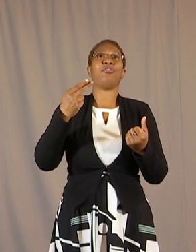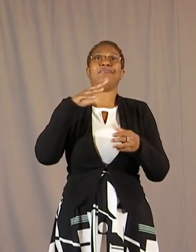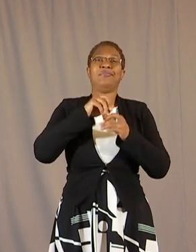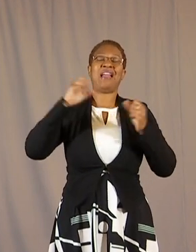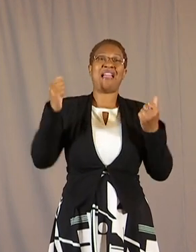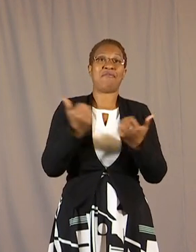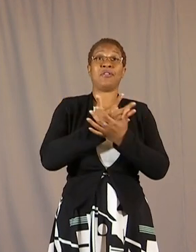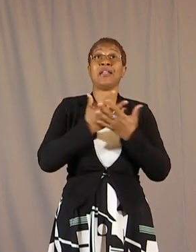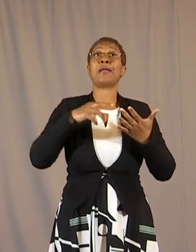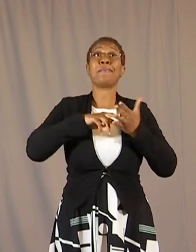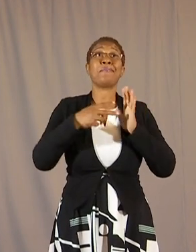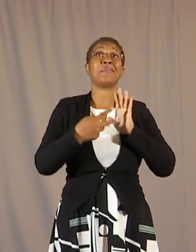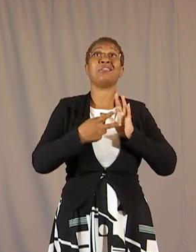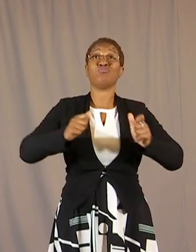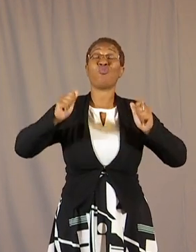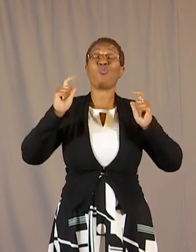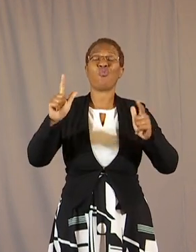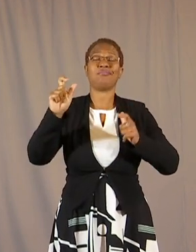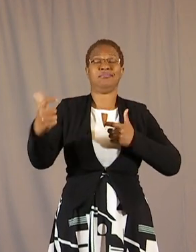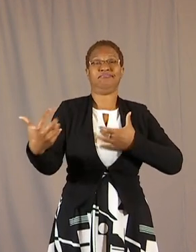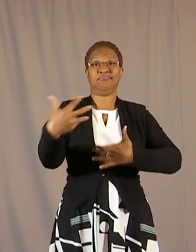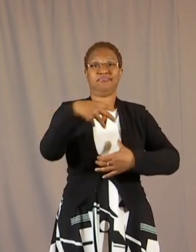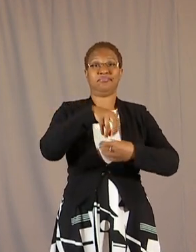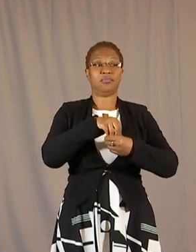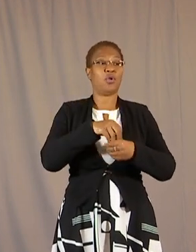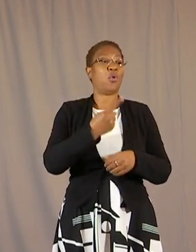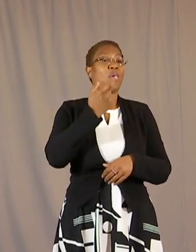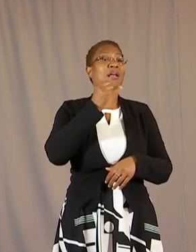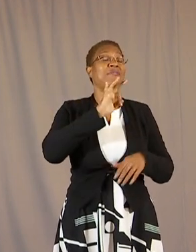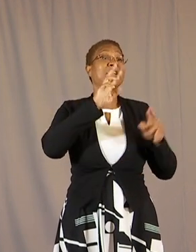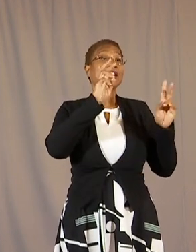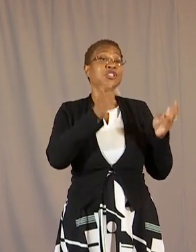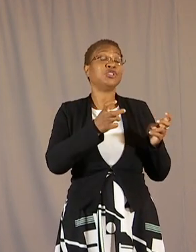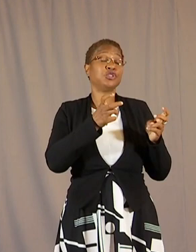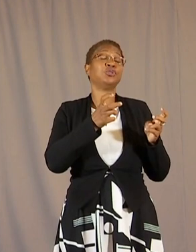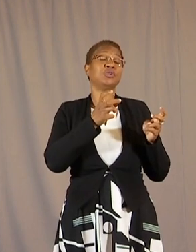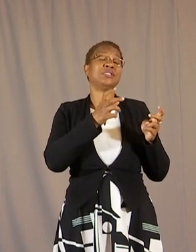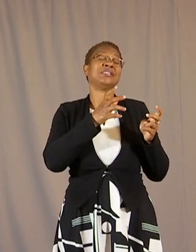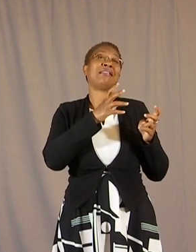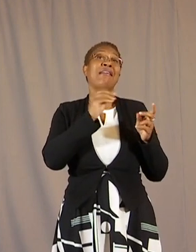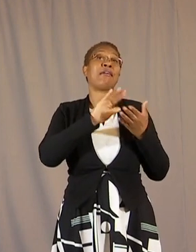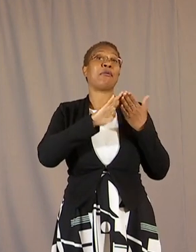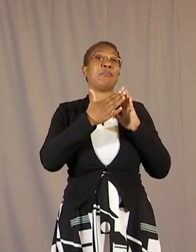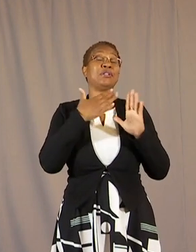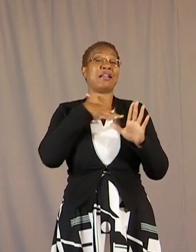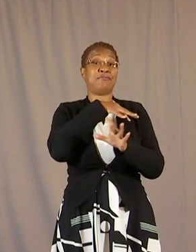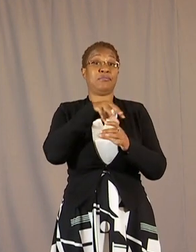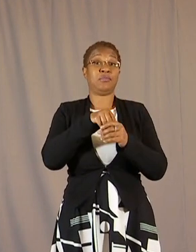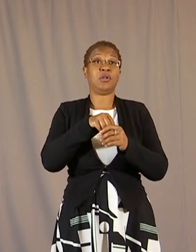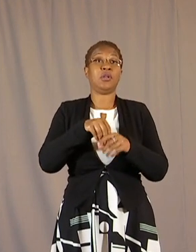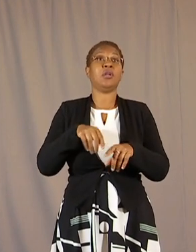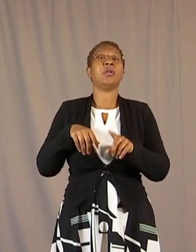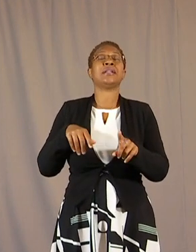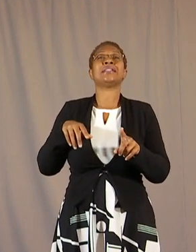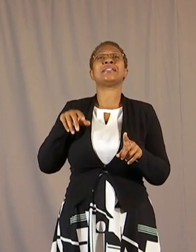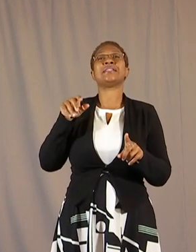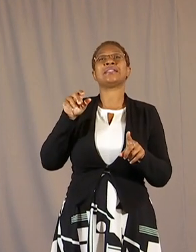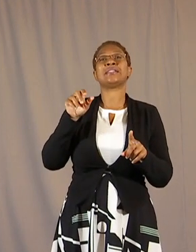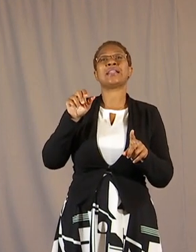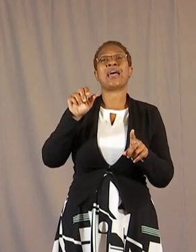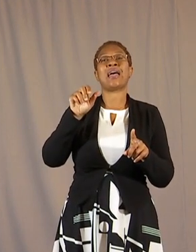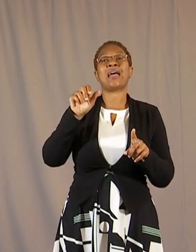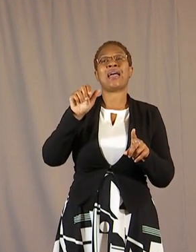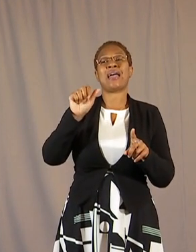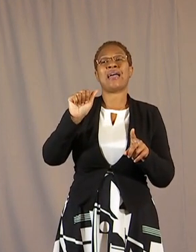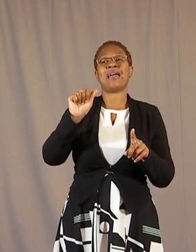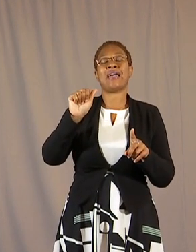to be involved in it. So one of the issues, one of the committees that I had the opportunity to be a part of was our telehealth. And we